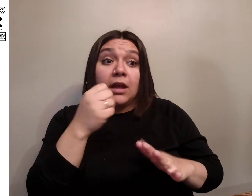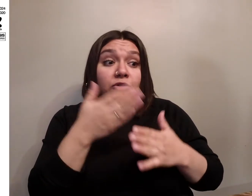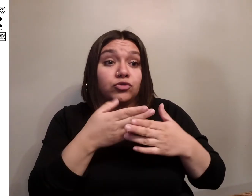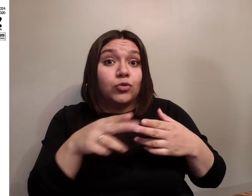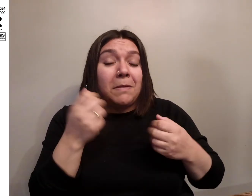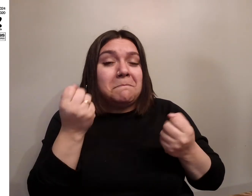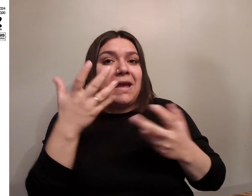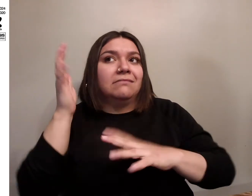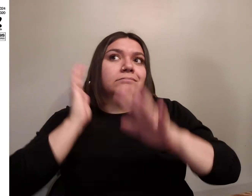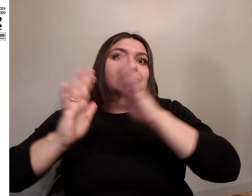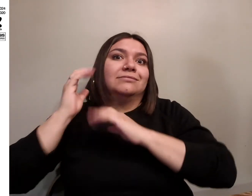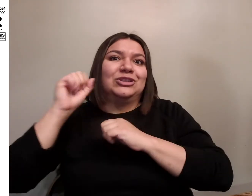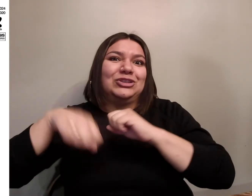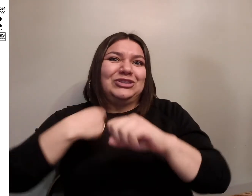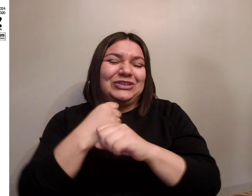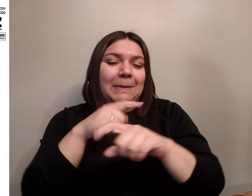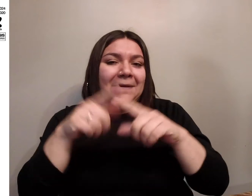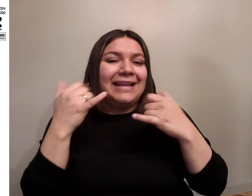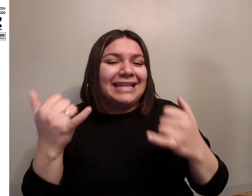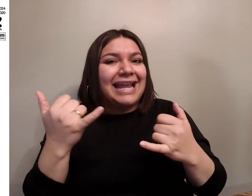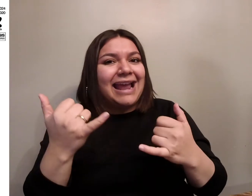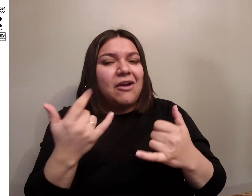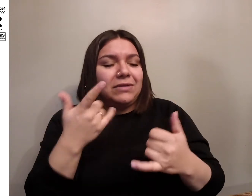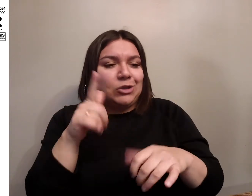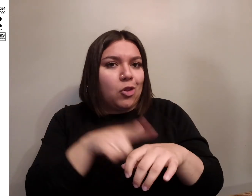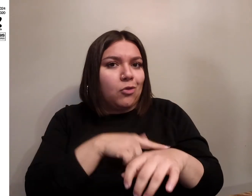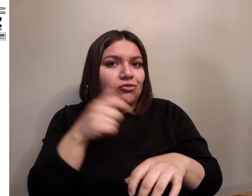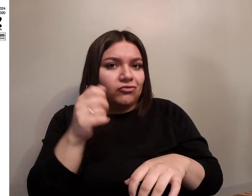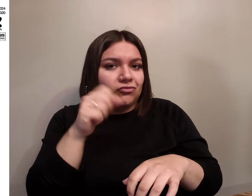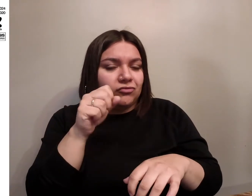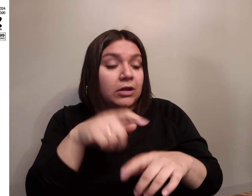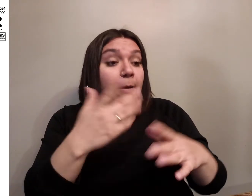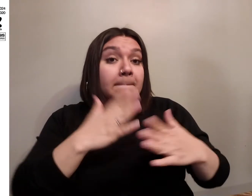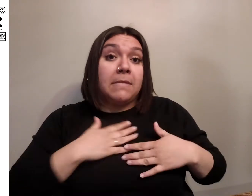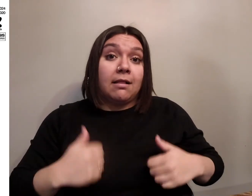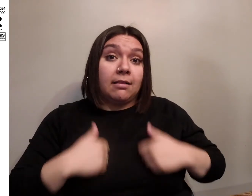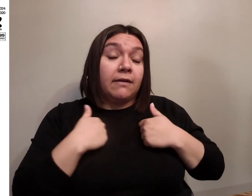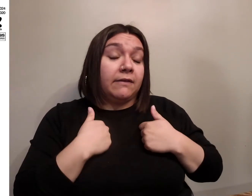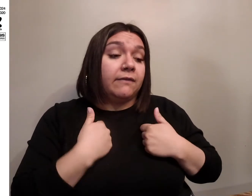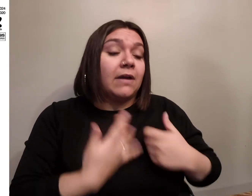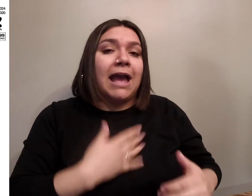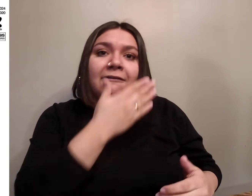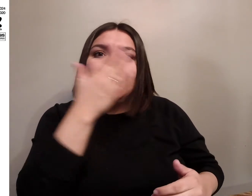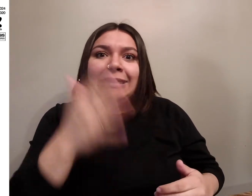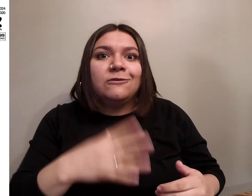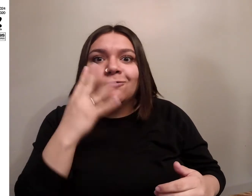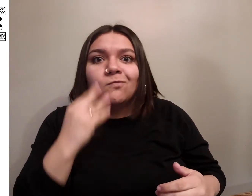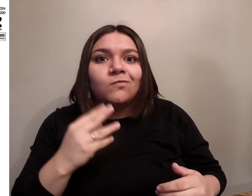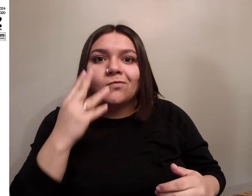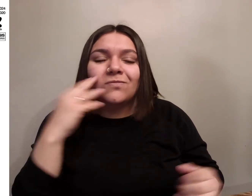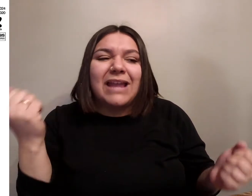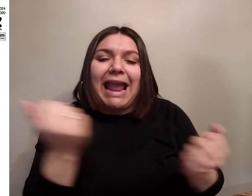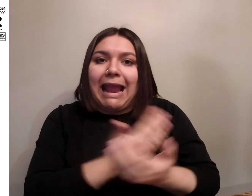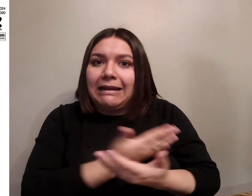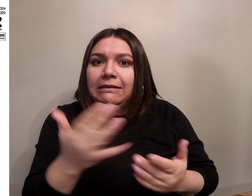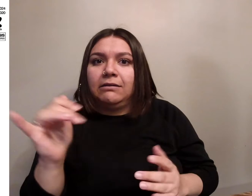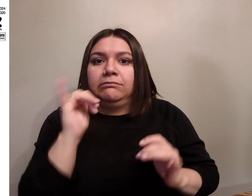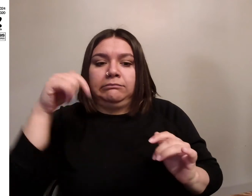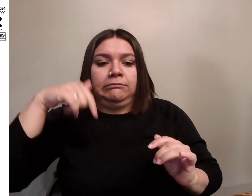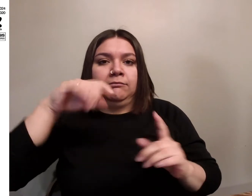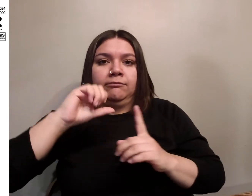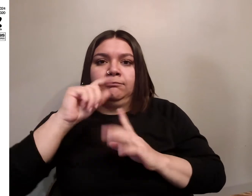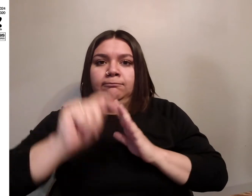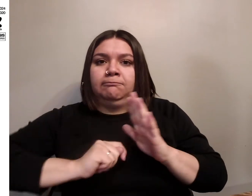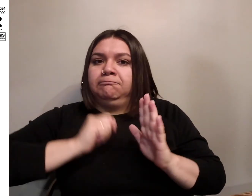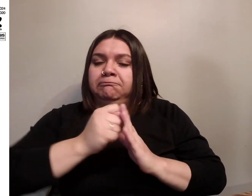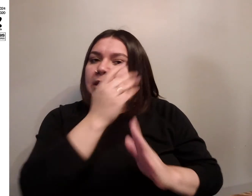this point not that short, it was short many years ago, but now it's become quite a bit longer. In my life,